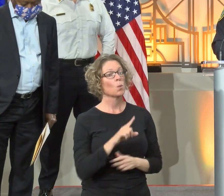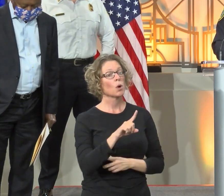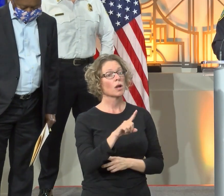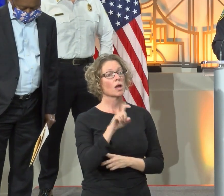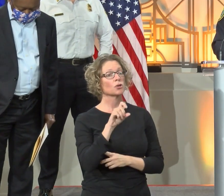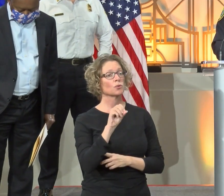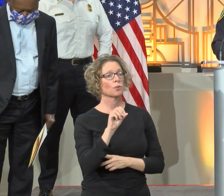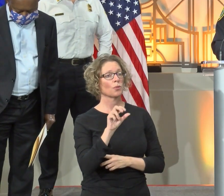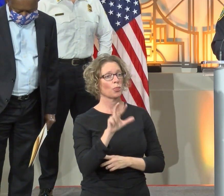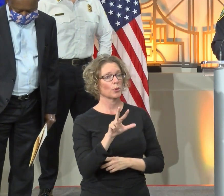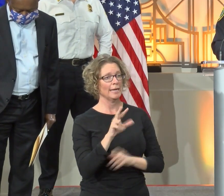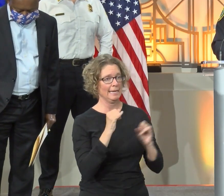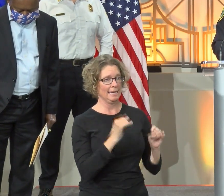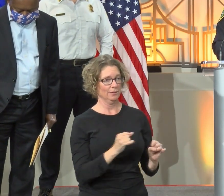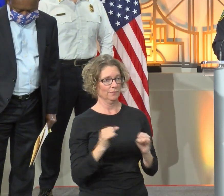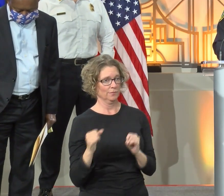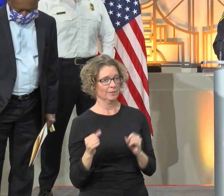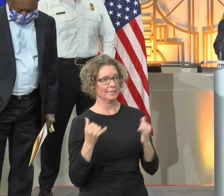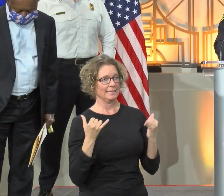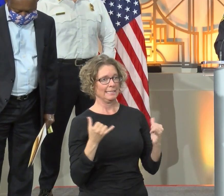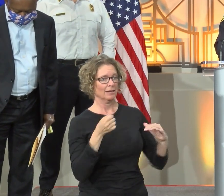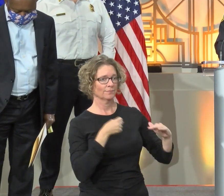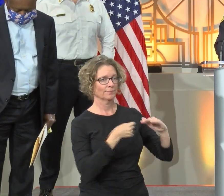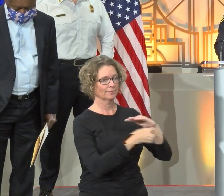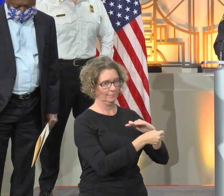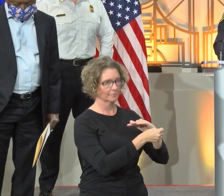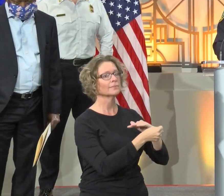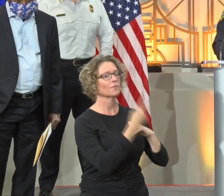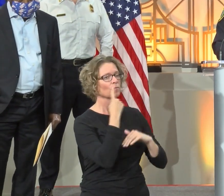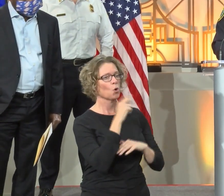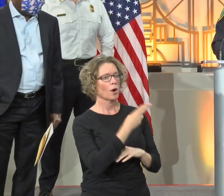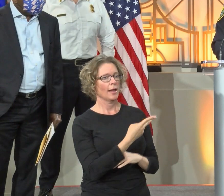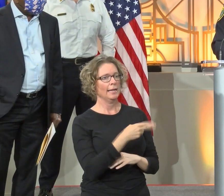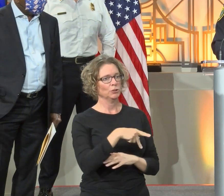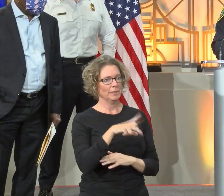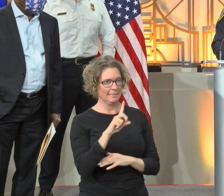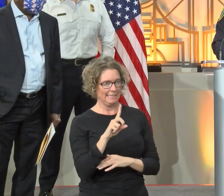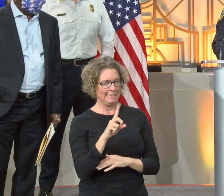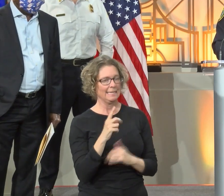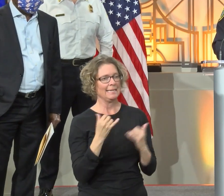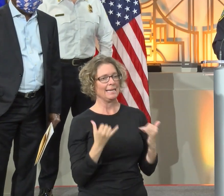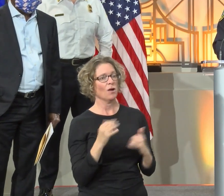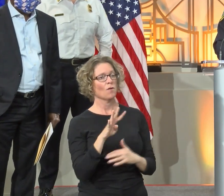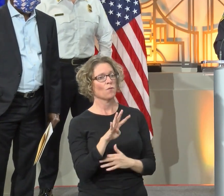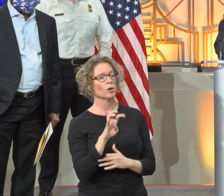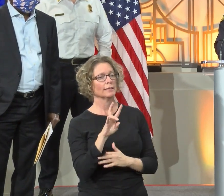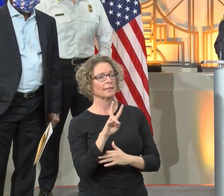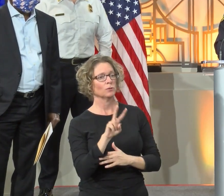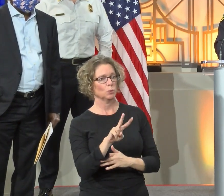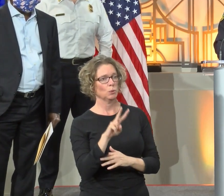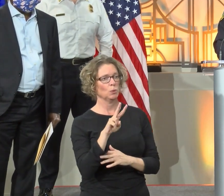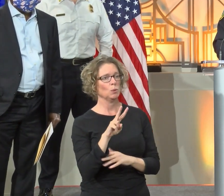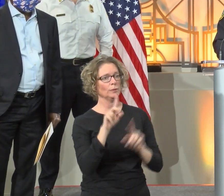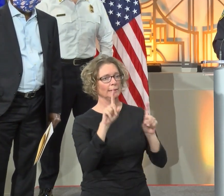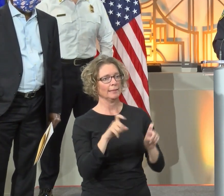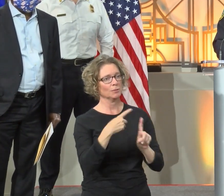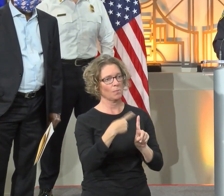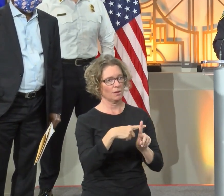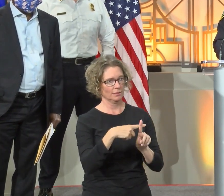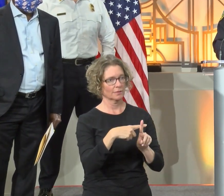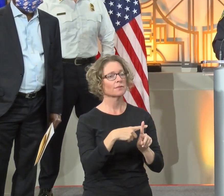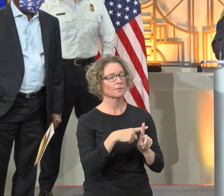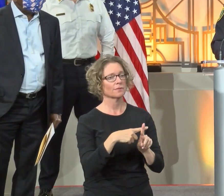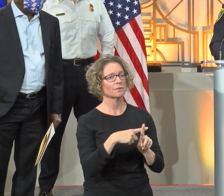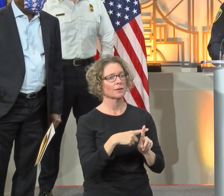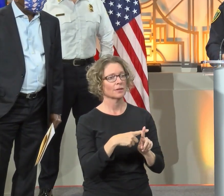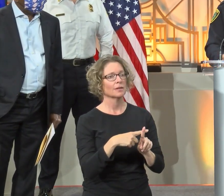103 of individuals right now that are quarantined at the Houston Police Department. The year to date, we have 472 that have tested positive, and